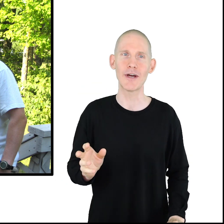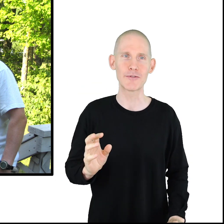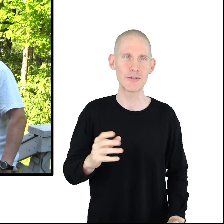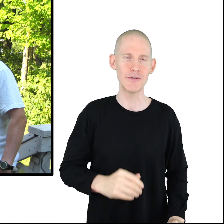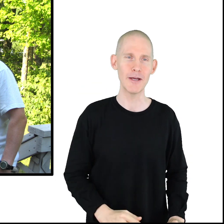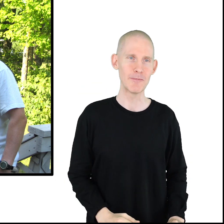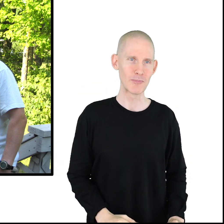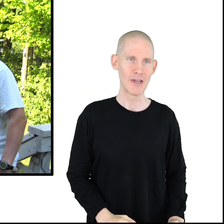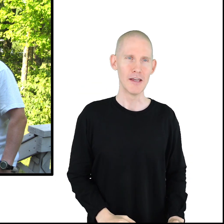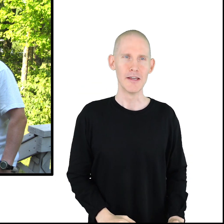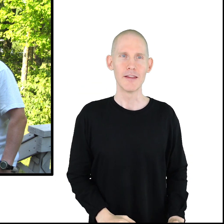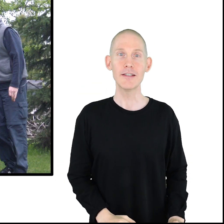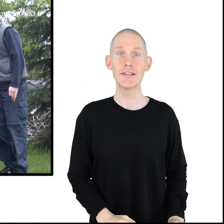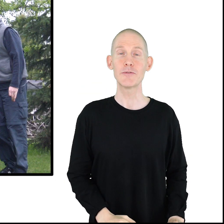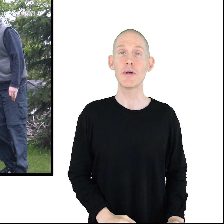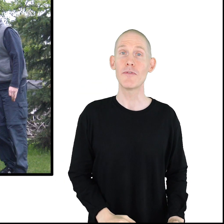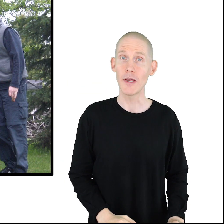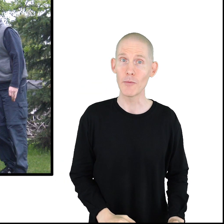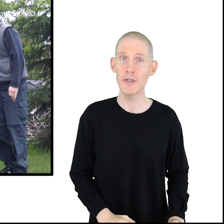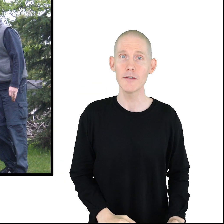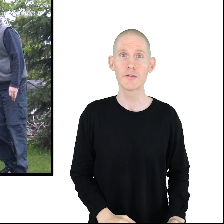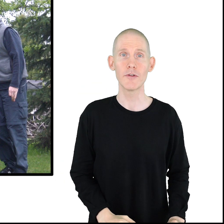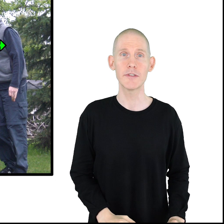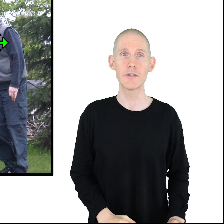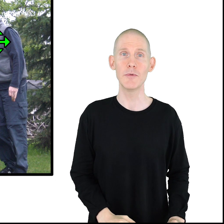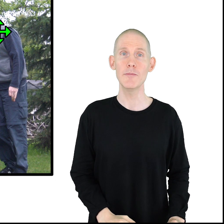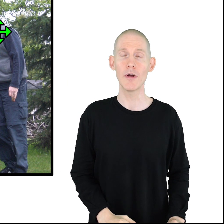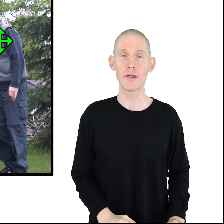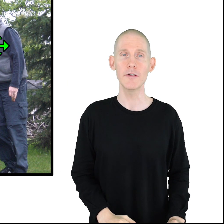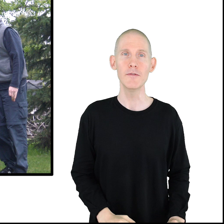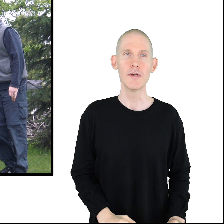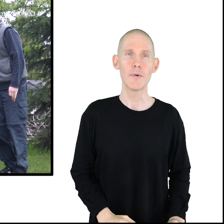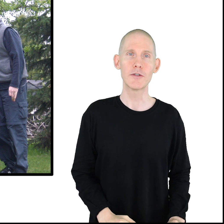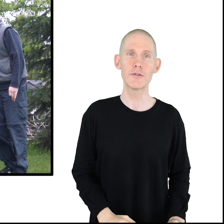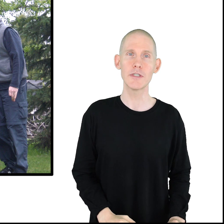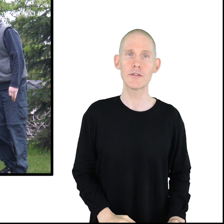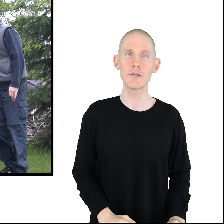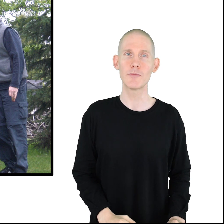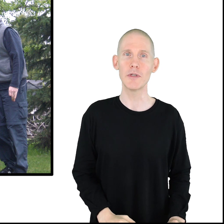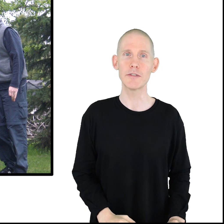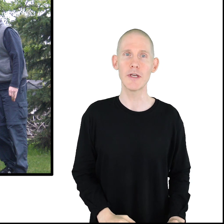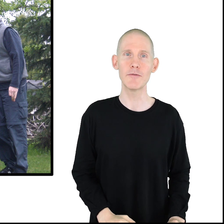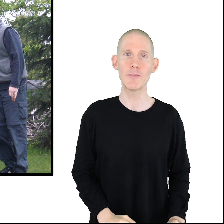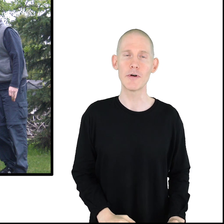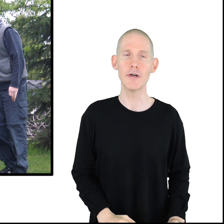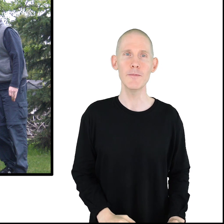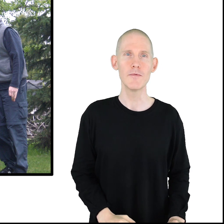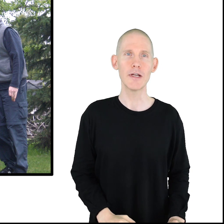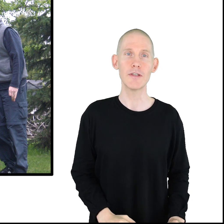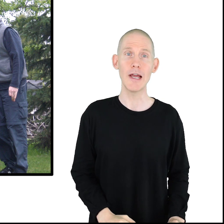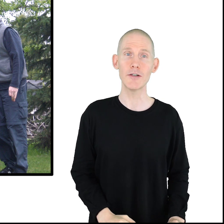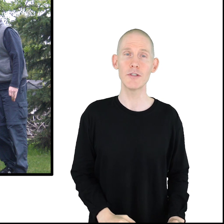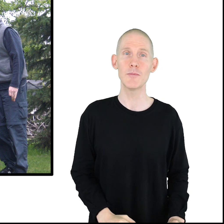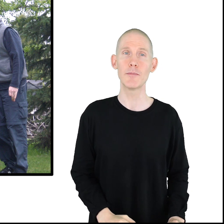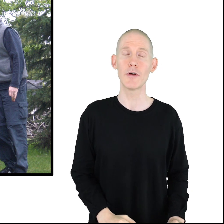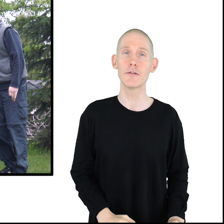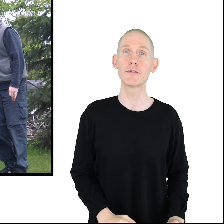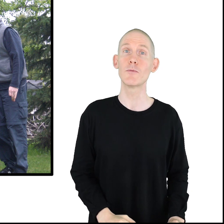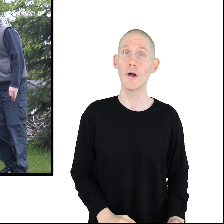officers do that. This is my family. So this is me, Michael. My two sisters, Melissa and Roberta. That's Ashley, my brother's wife.